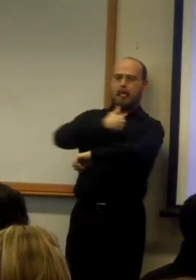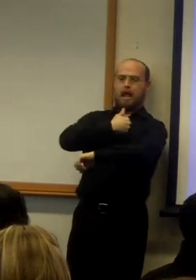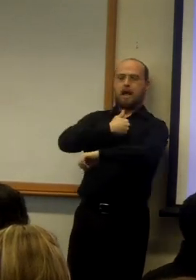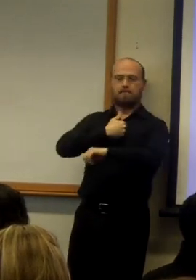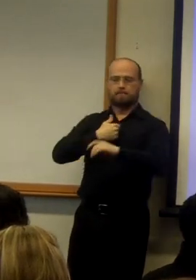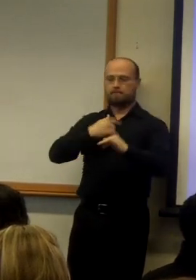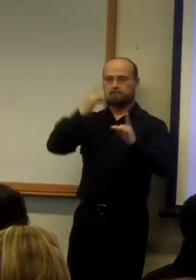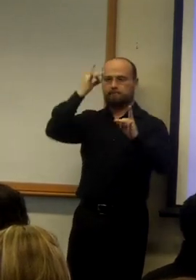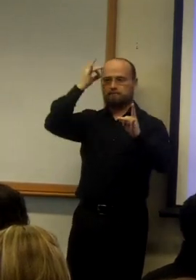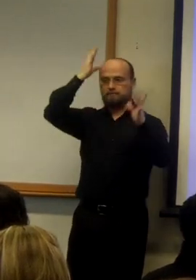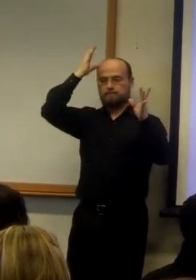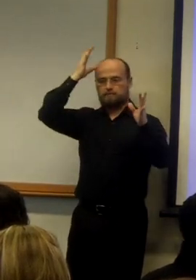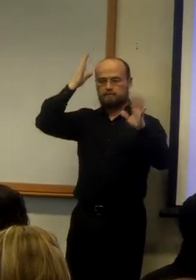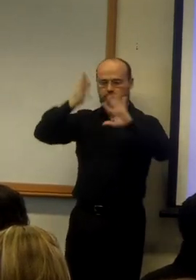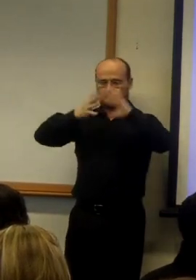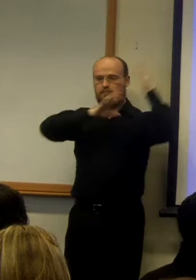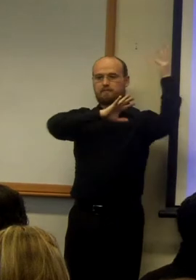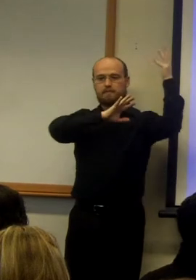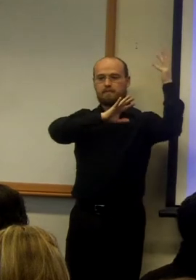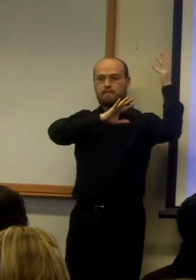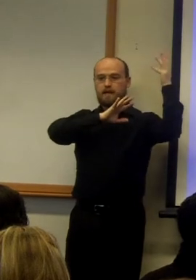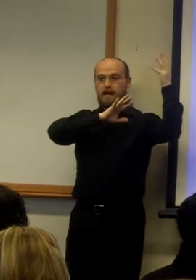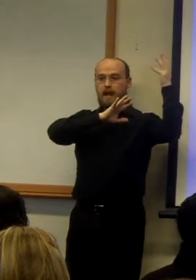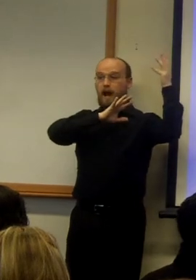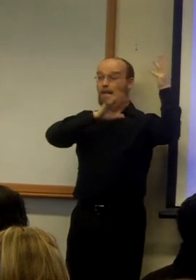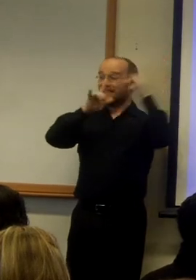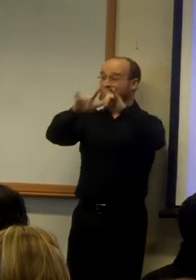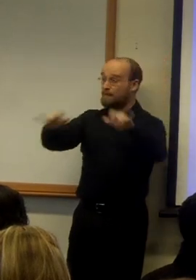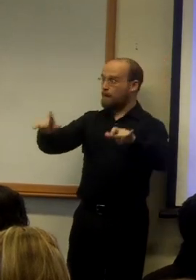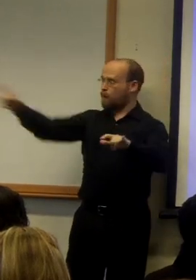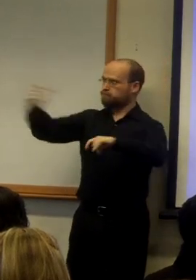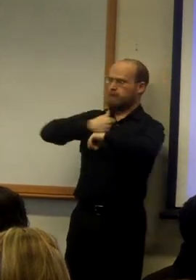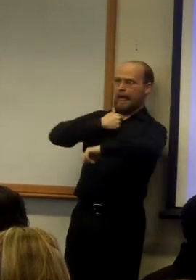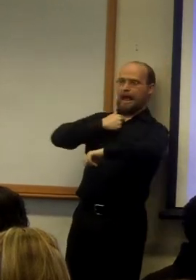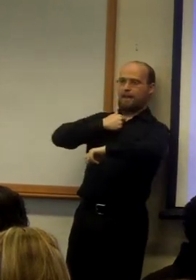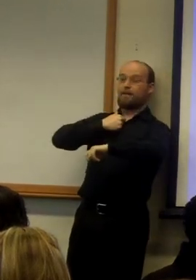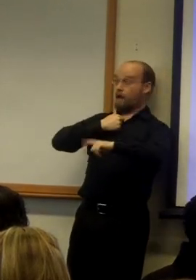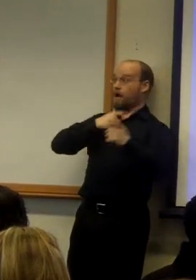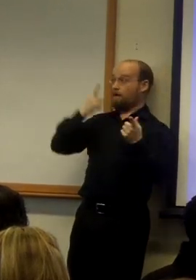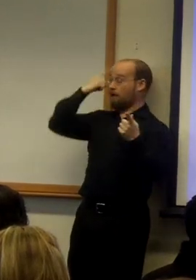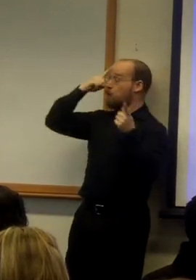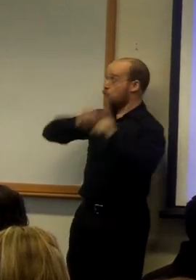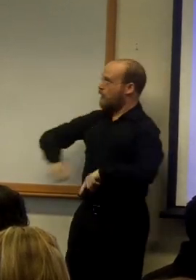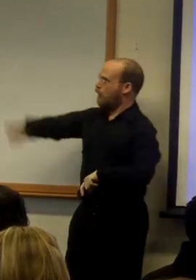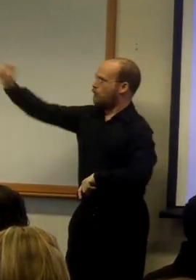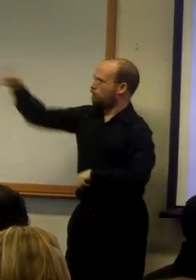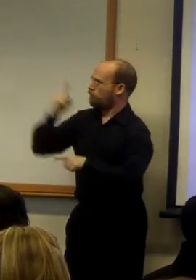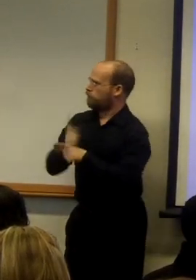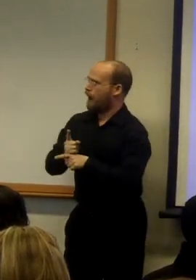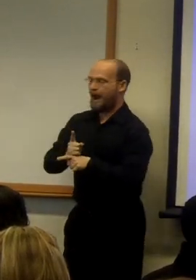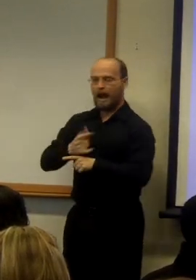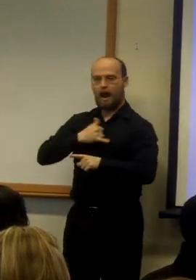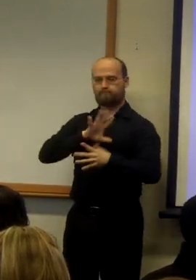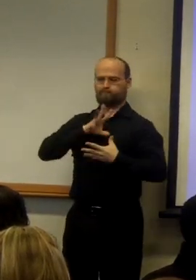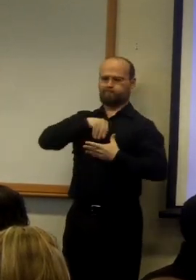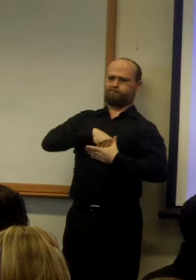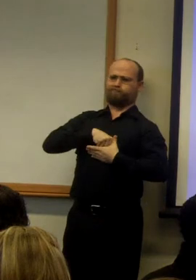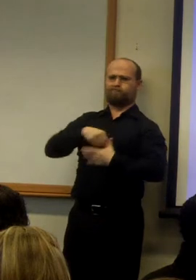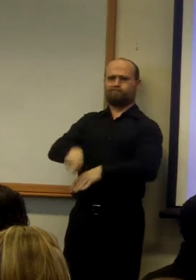And on top of that, I agreed with them, and I believed them, and I carried that with me for a long, long